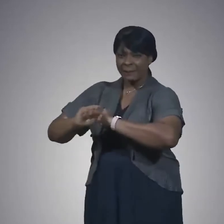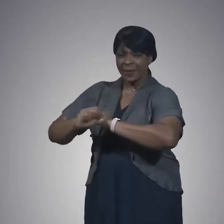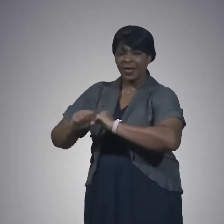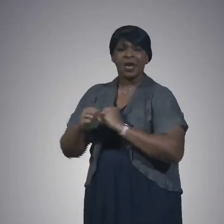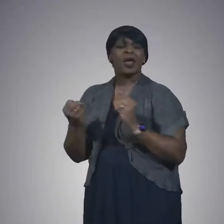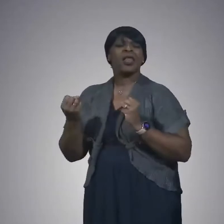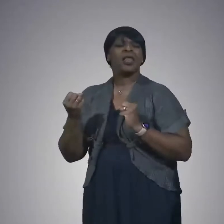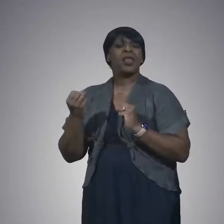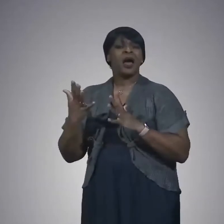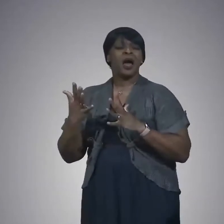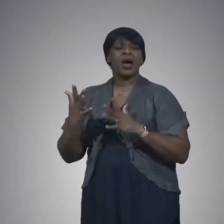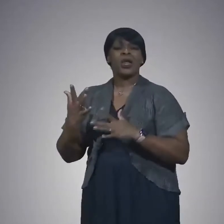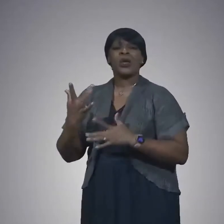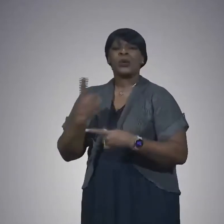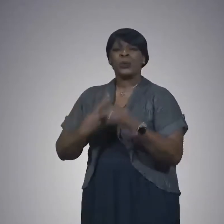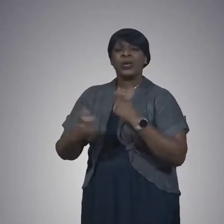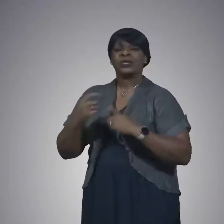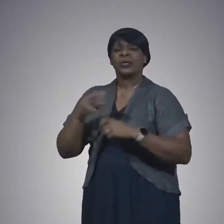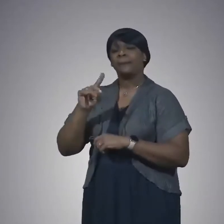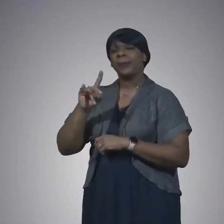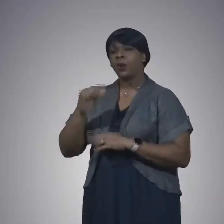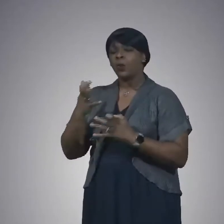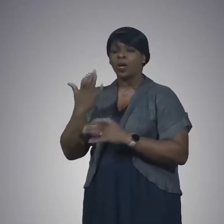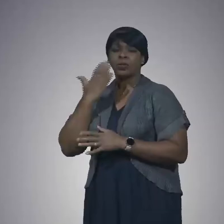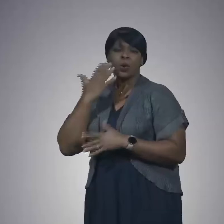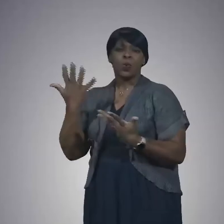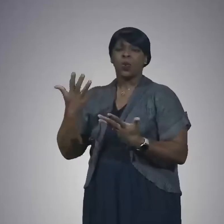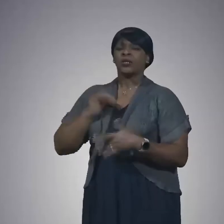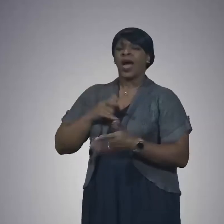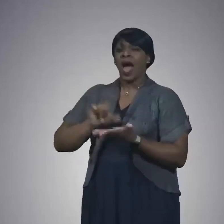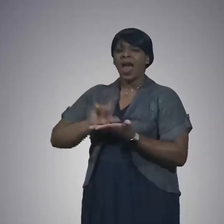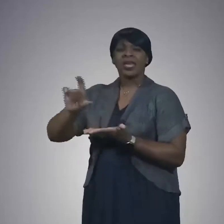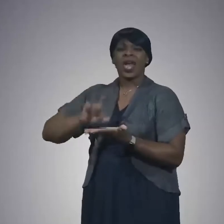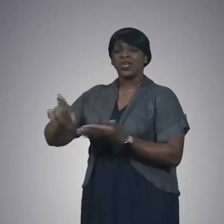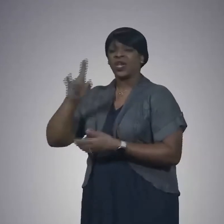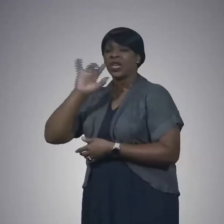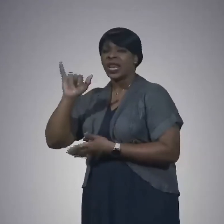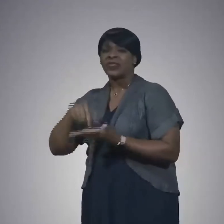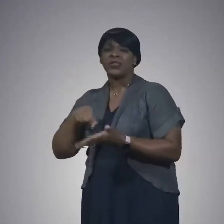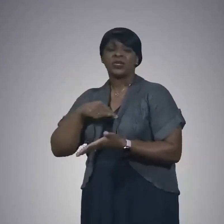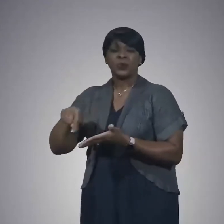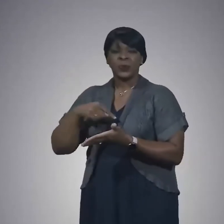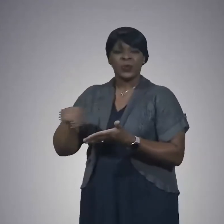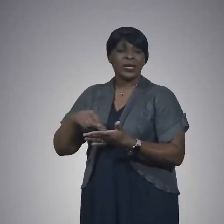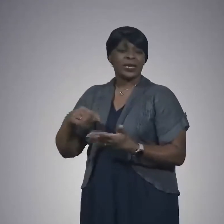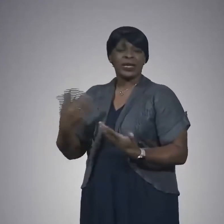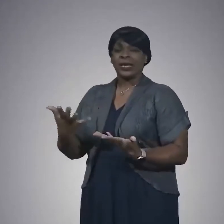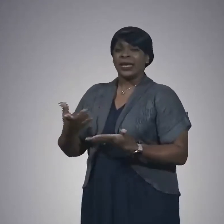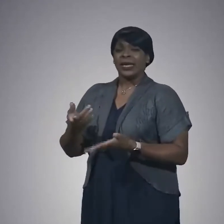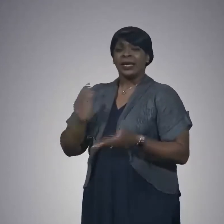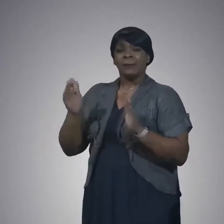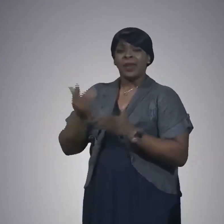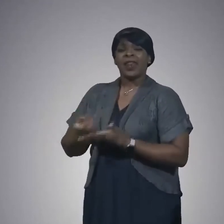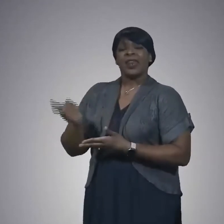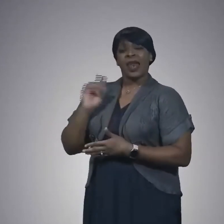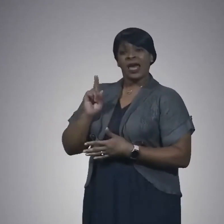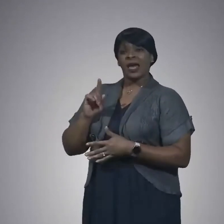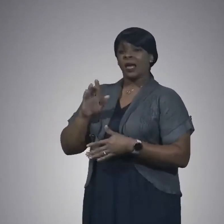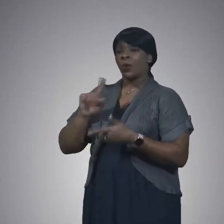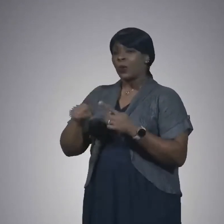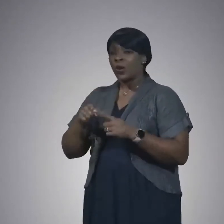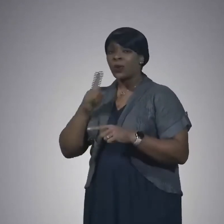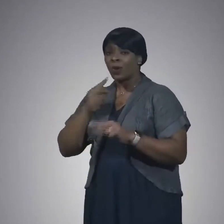lot of the questions from media were trying to get, what does our allocation look like this week compared to last week, and when will it ramp